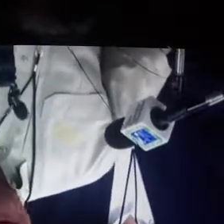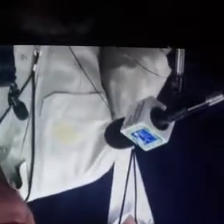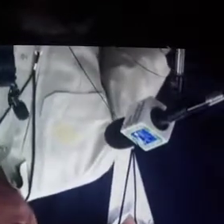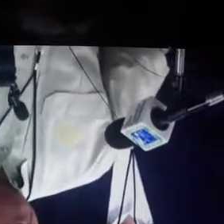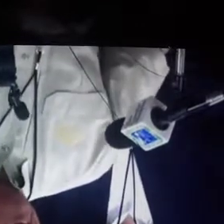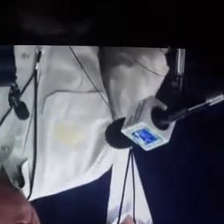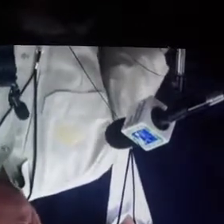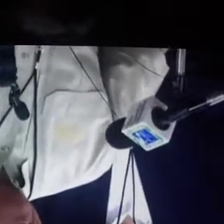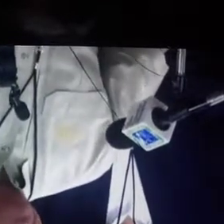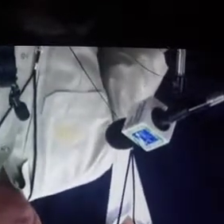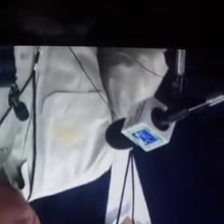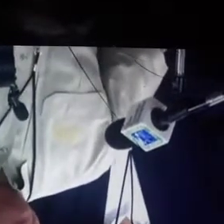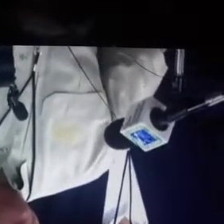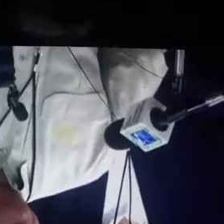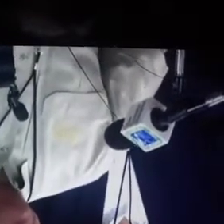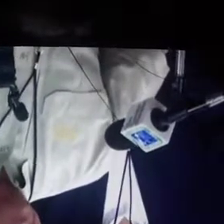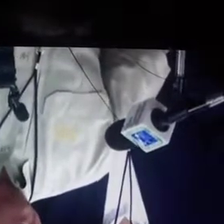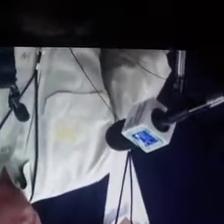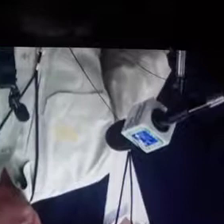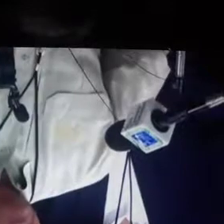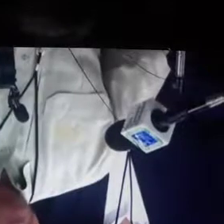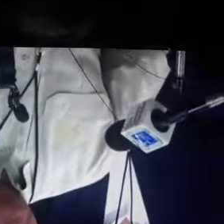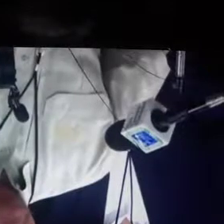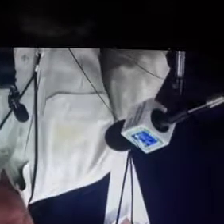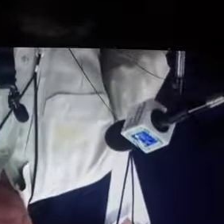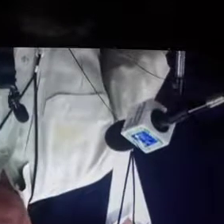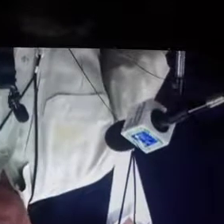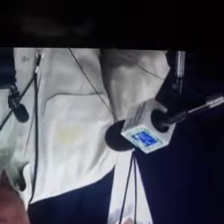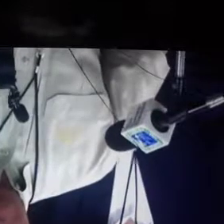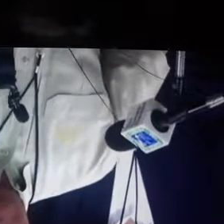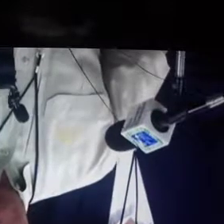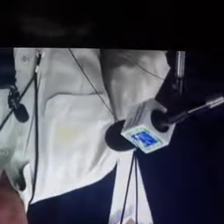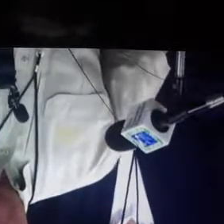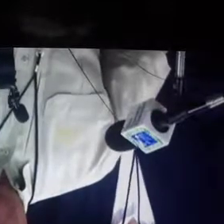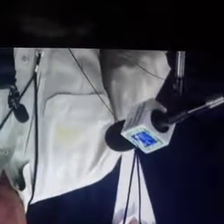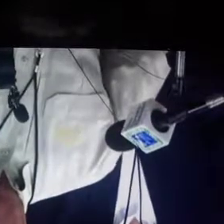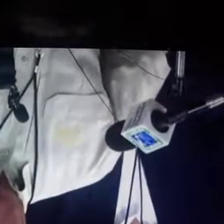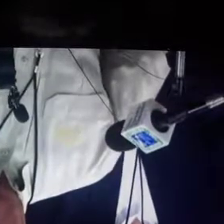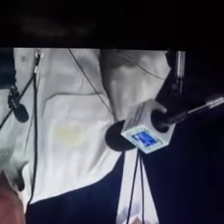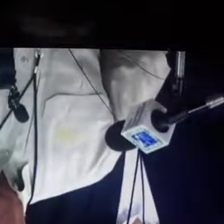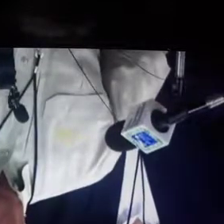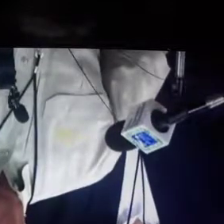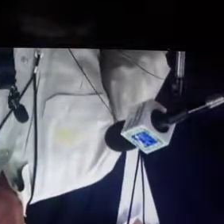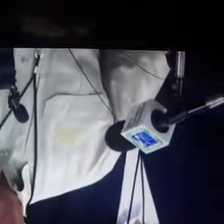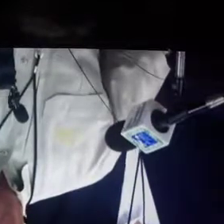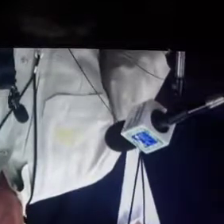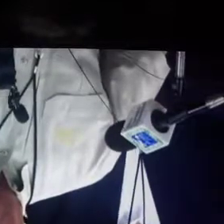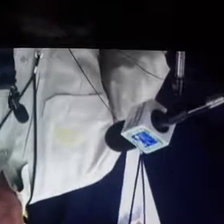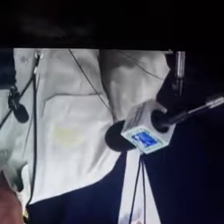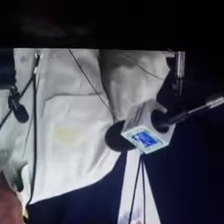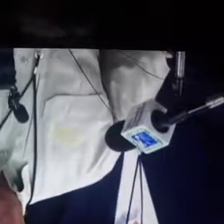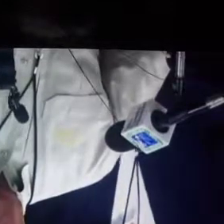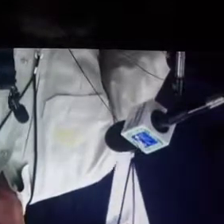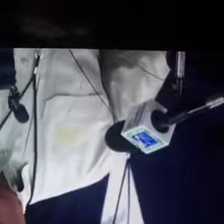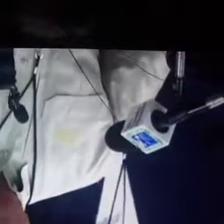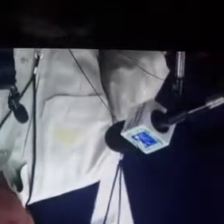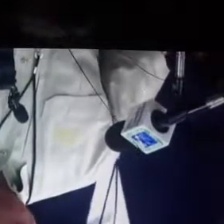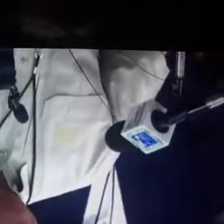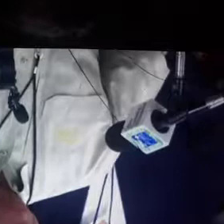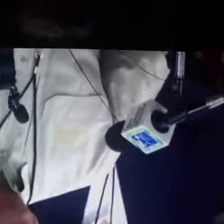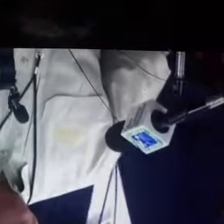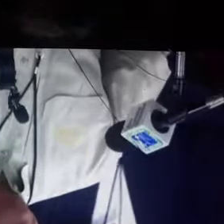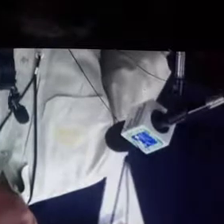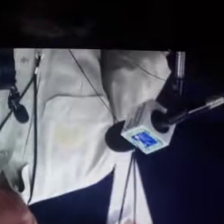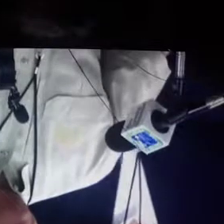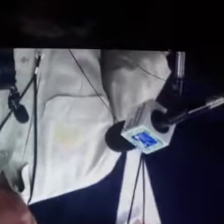people have said during an event such as this, there will be a lot of wind. We'll have a lot of tree damage. We'll have power line